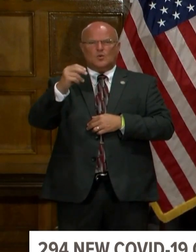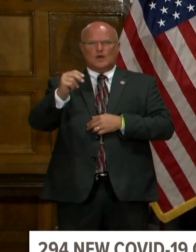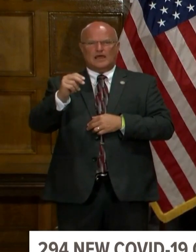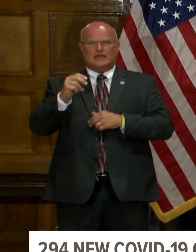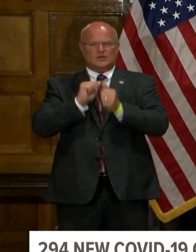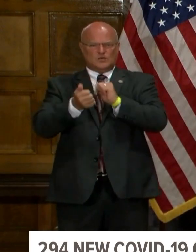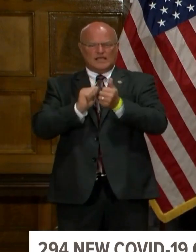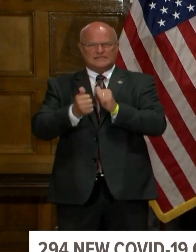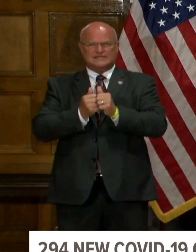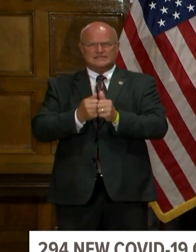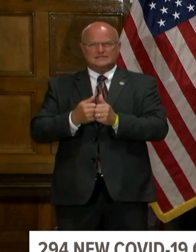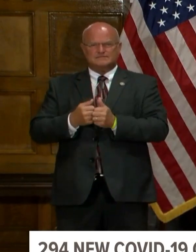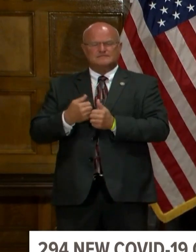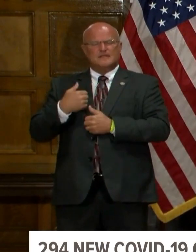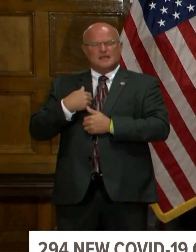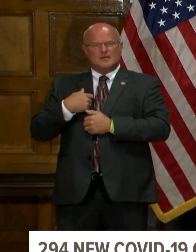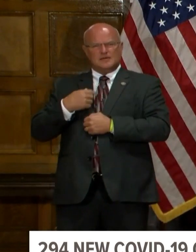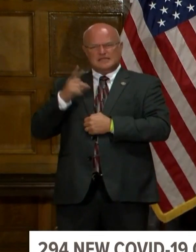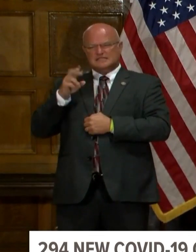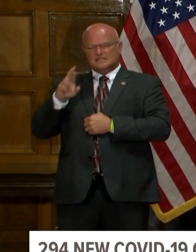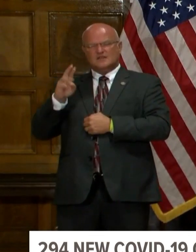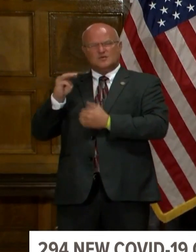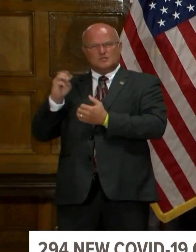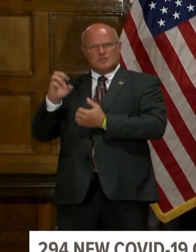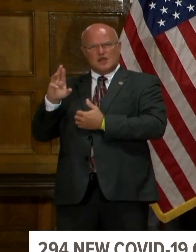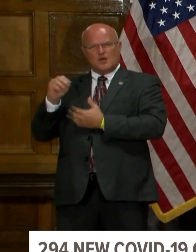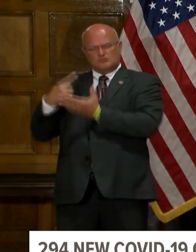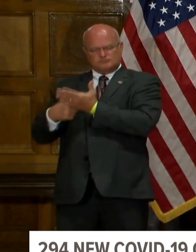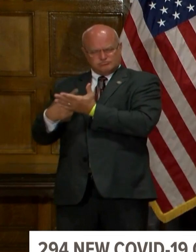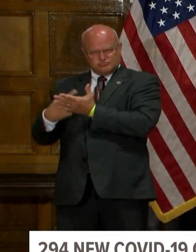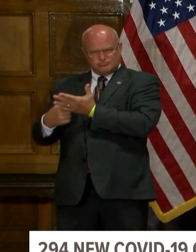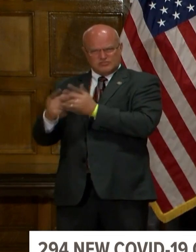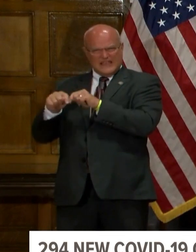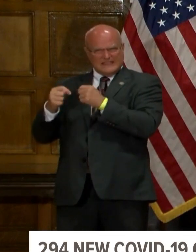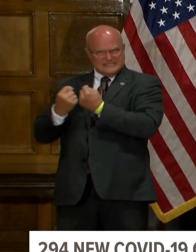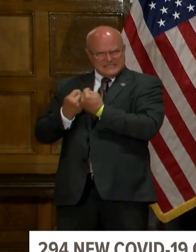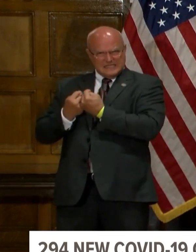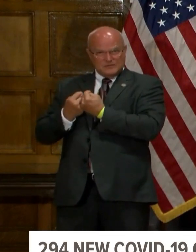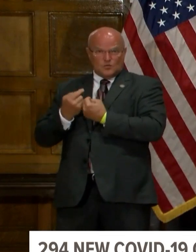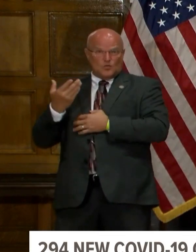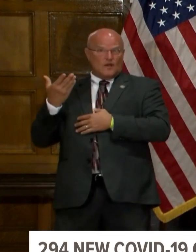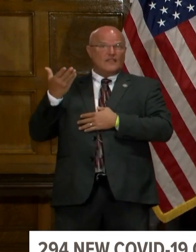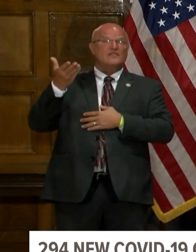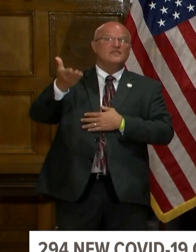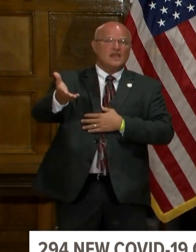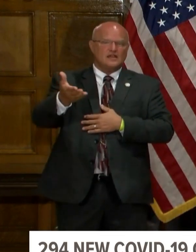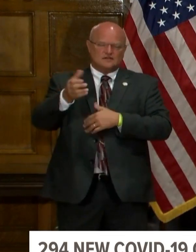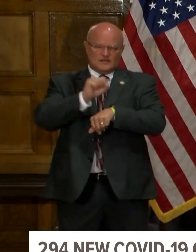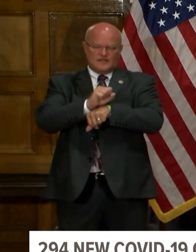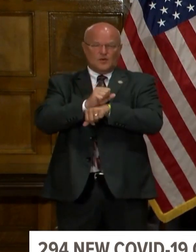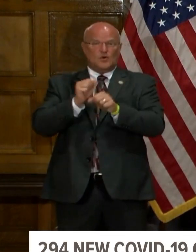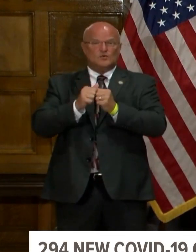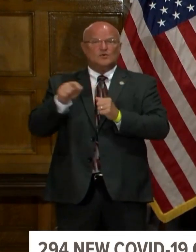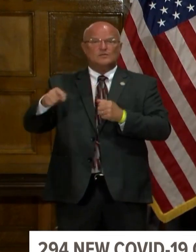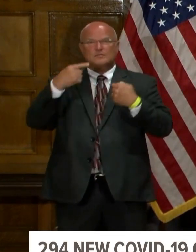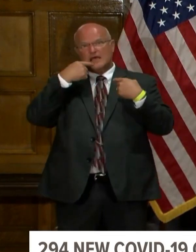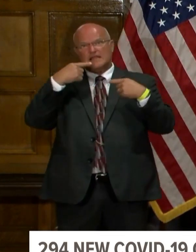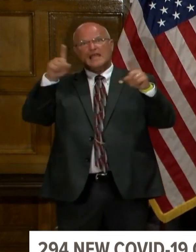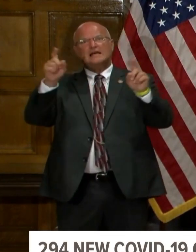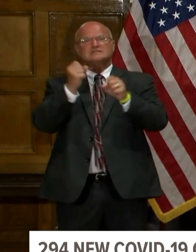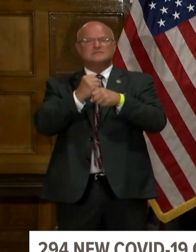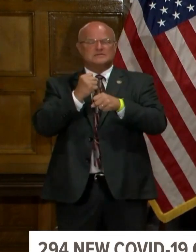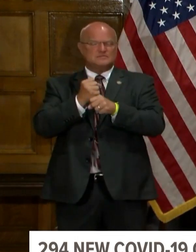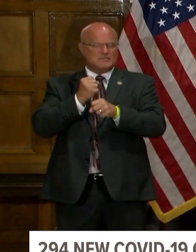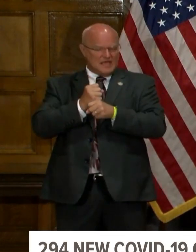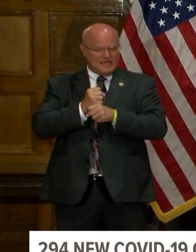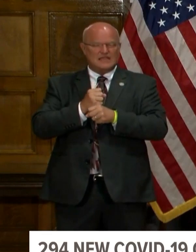talked to Dr. Romero and the Department of Health team, and they were there. They worked with them. There were announcements